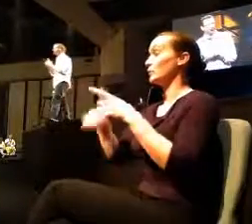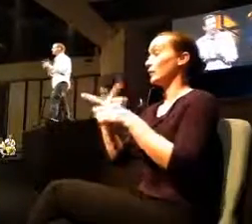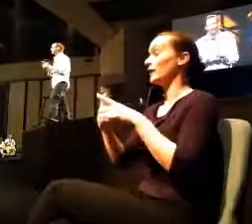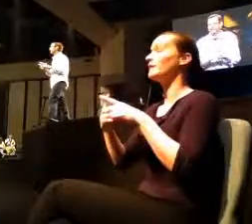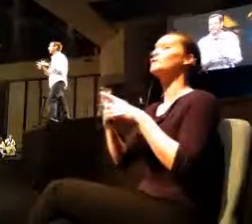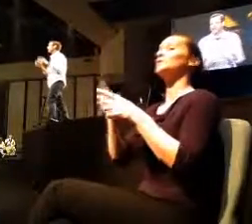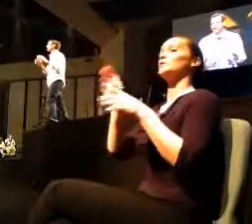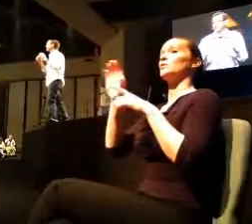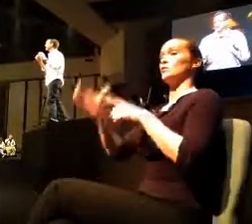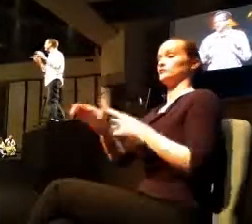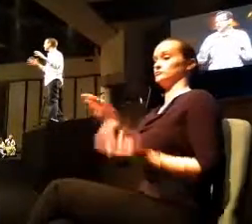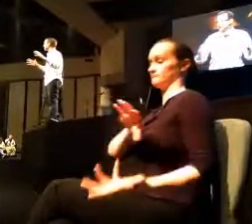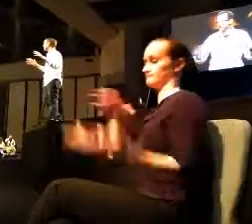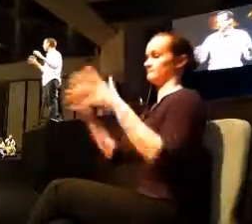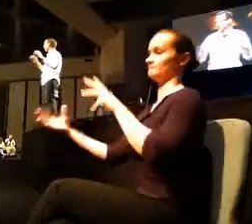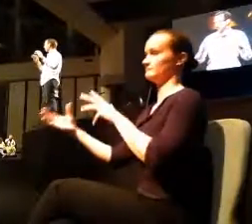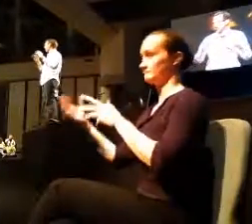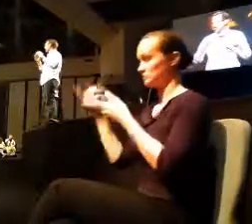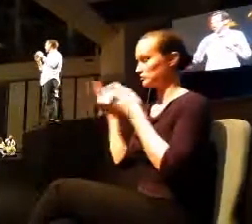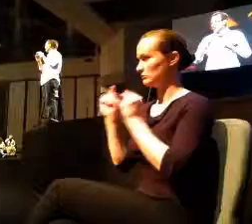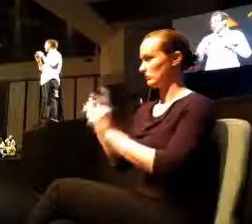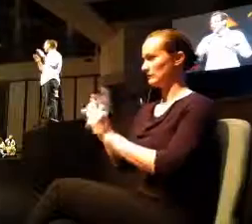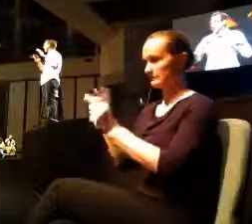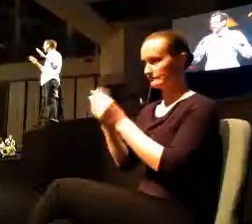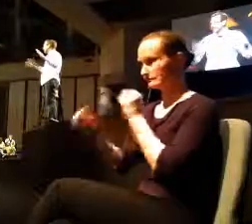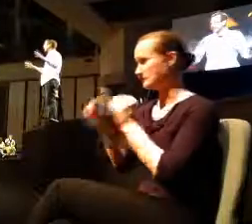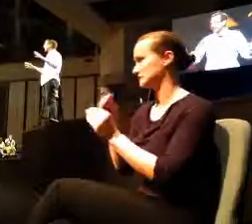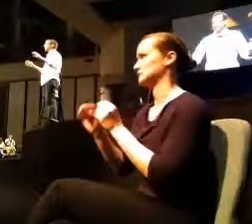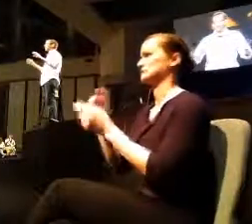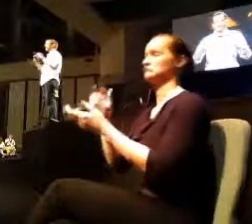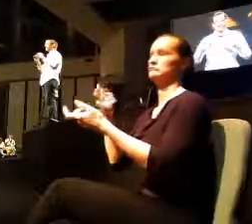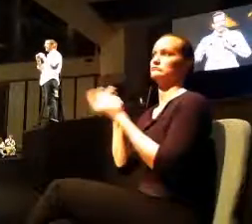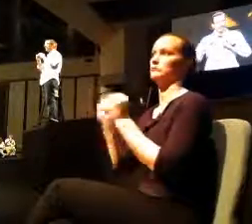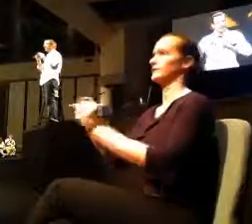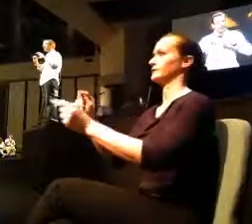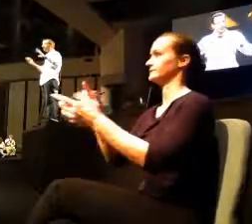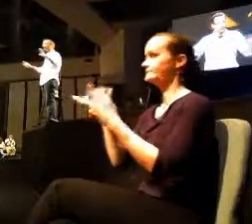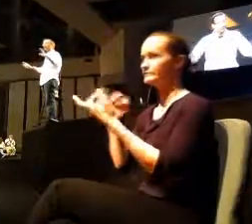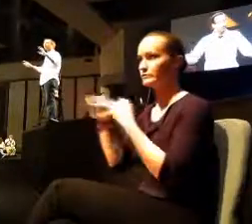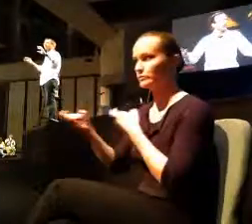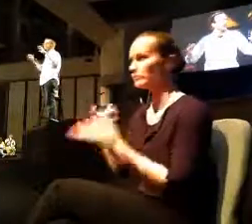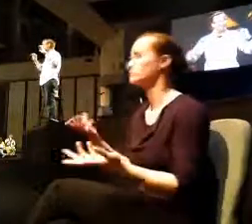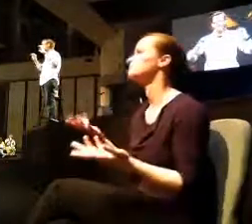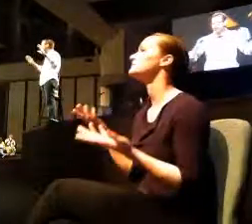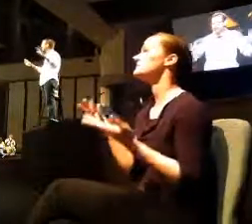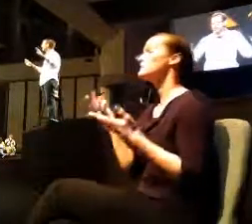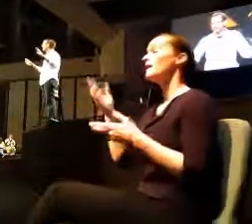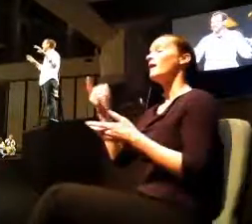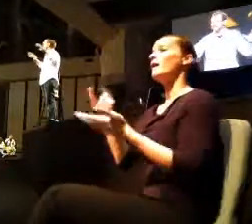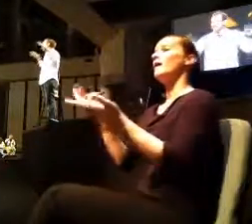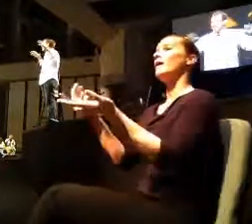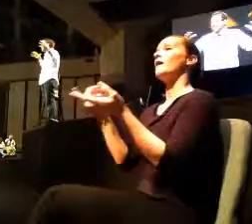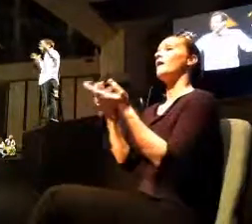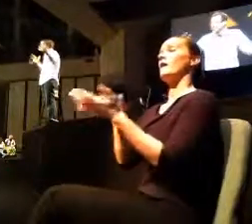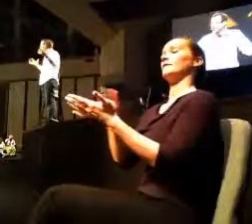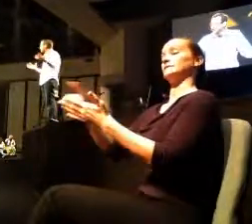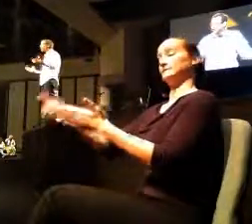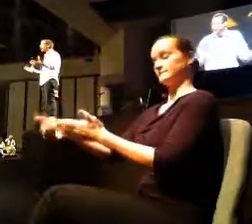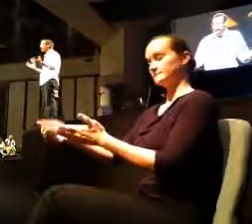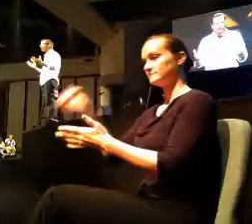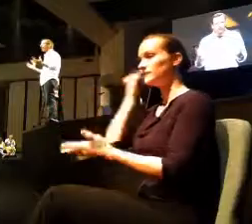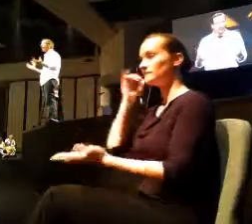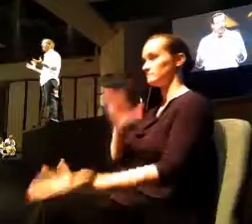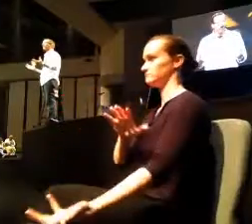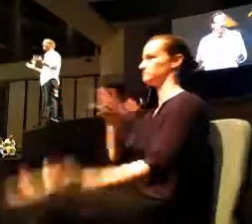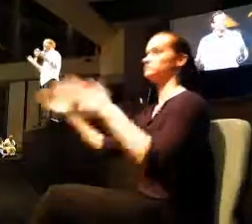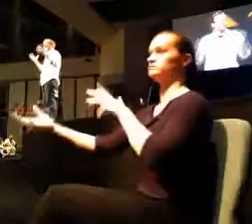cultures, oftentimes institutions are the things that get challenged and get dissolved and get threatened. And the